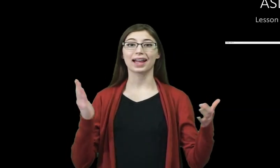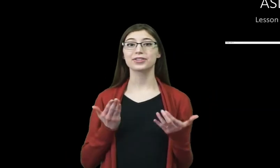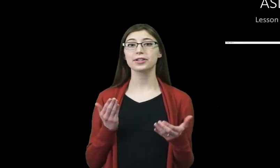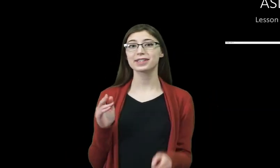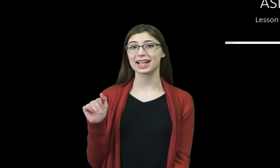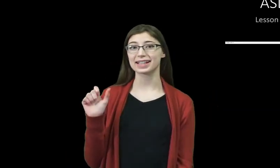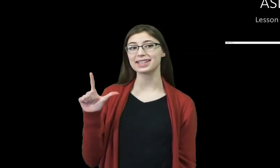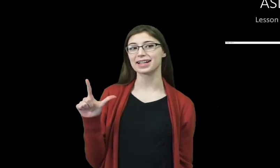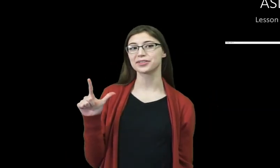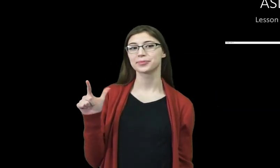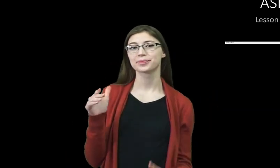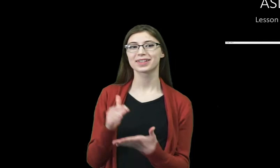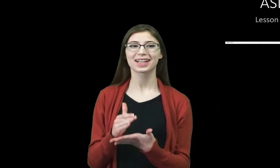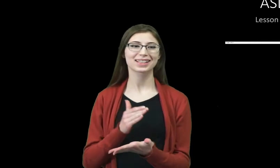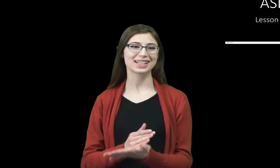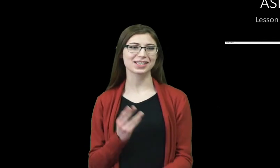Intro to ASL, Lesson 12.